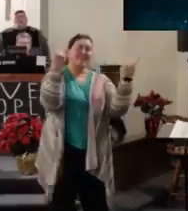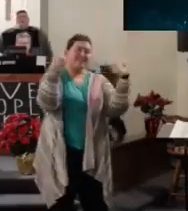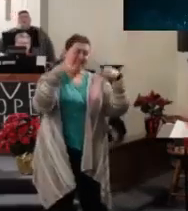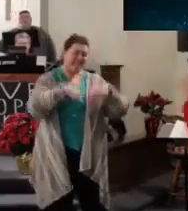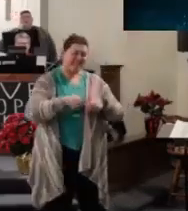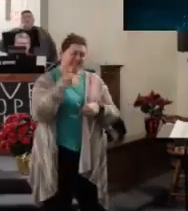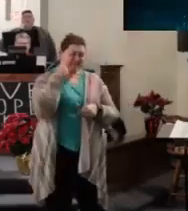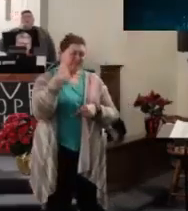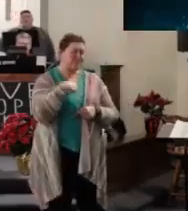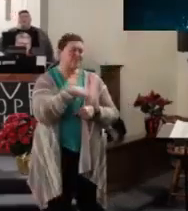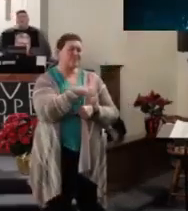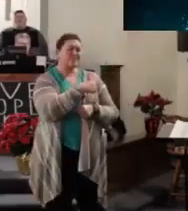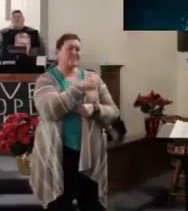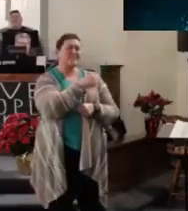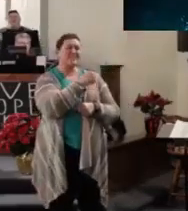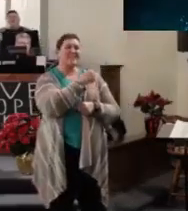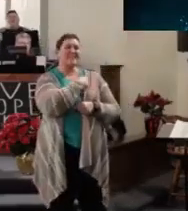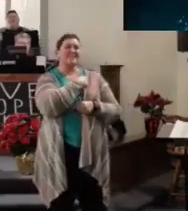Emmanuel has come to